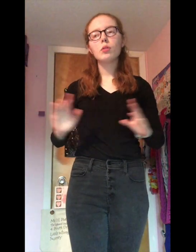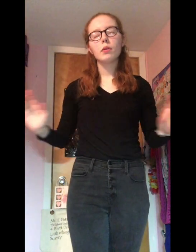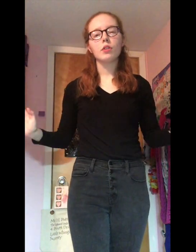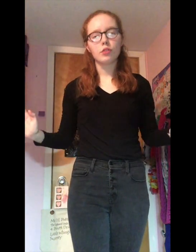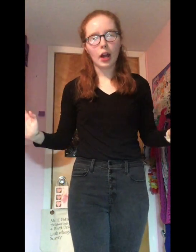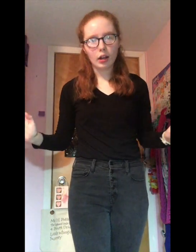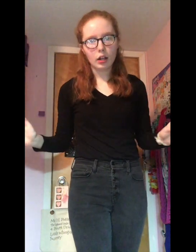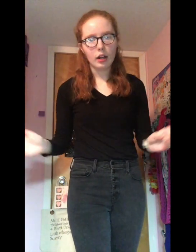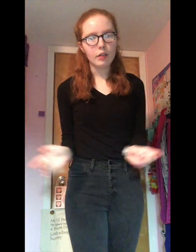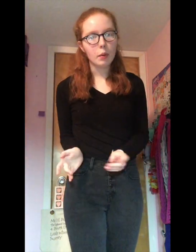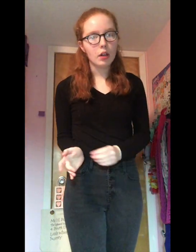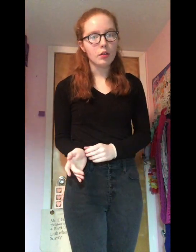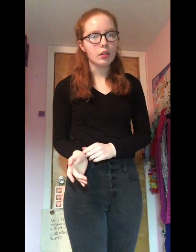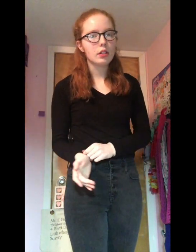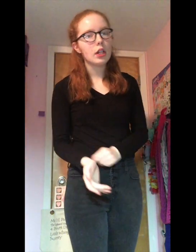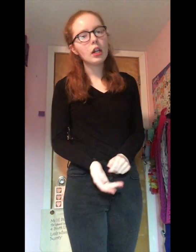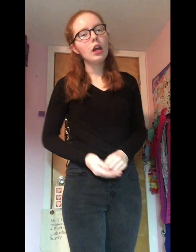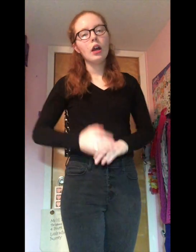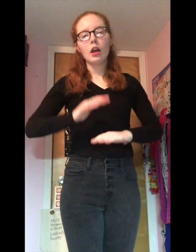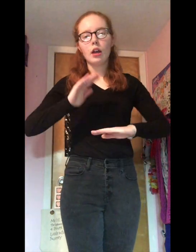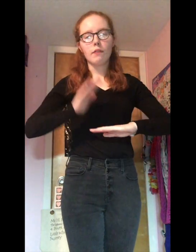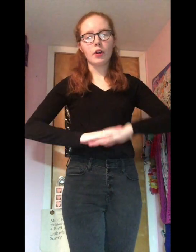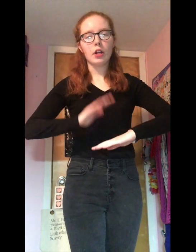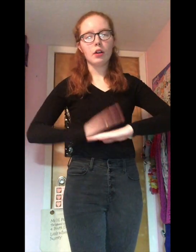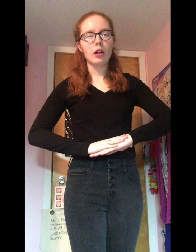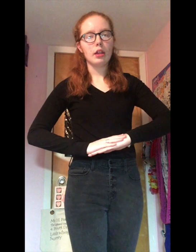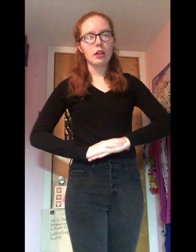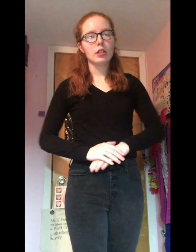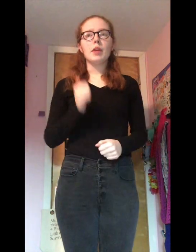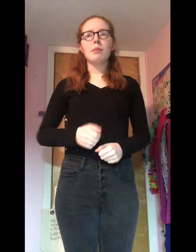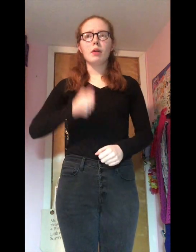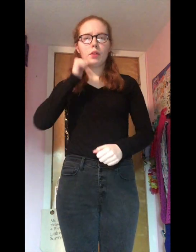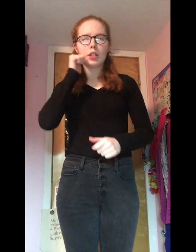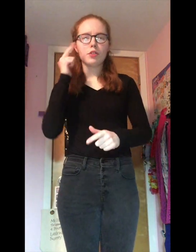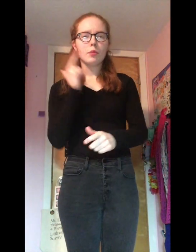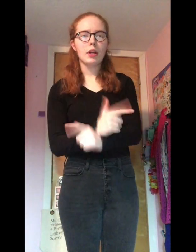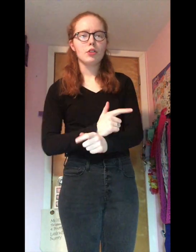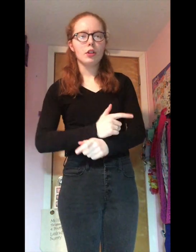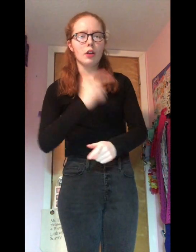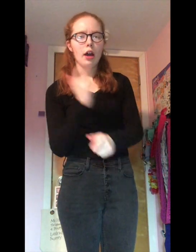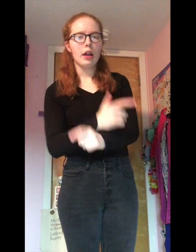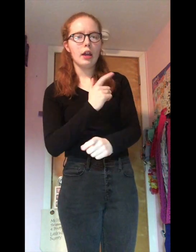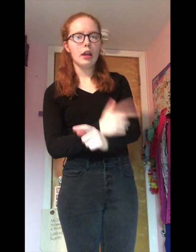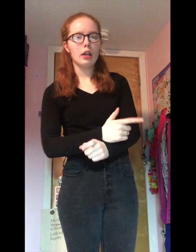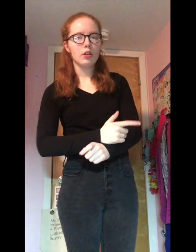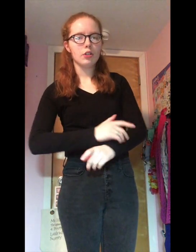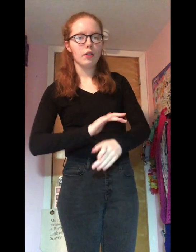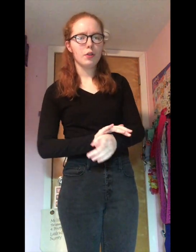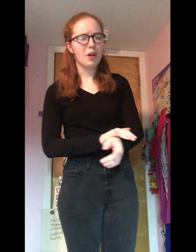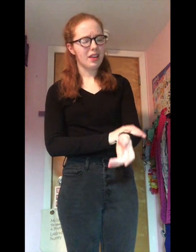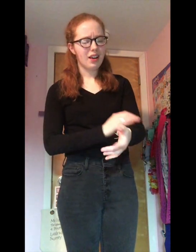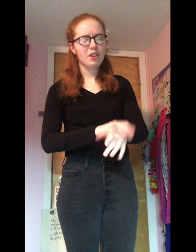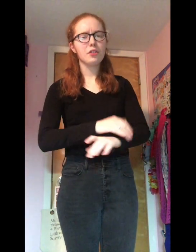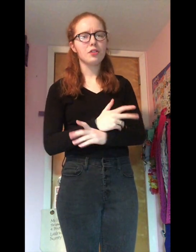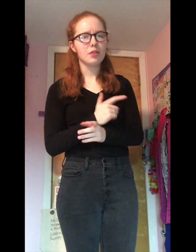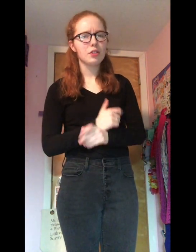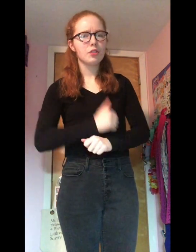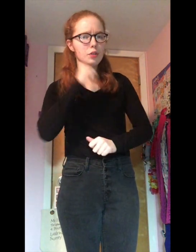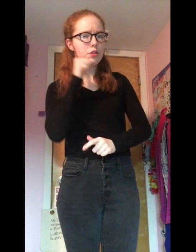super distracting to everybody who's listening. If they're hearing this, same thing with sister, make sure you're not hitting yourself too hard. That kind of hurts your wrists too, so